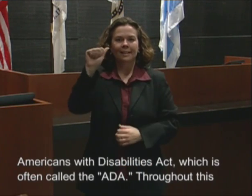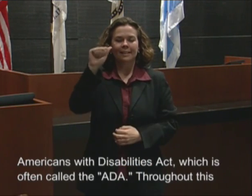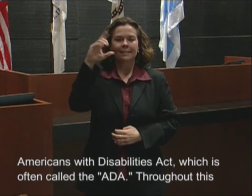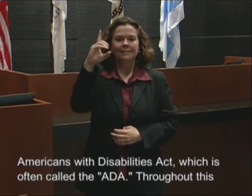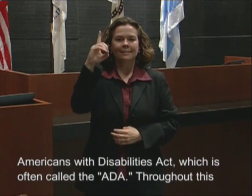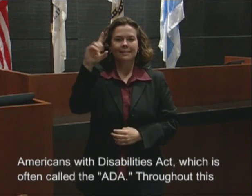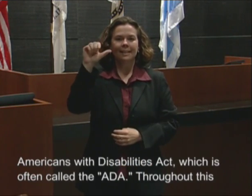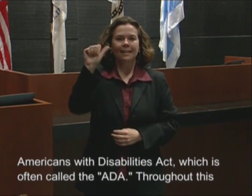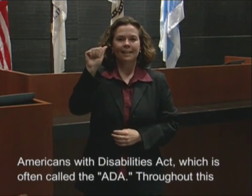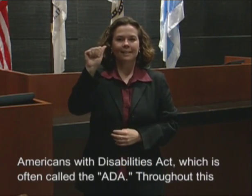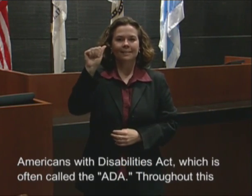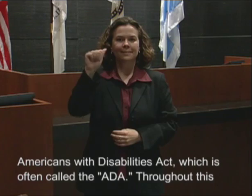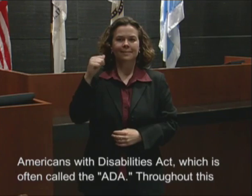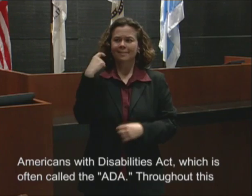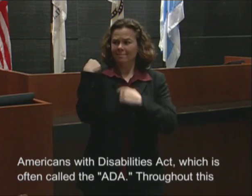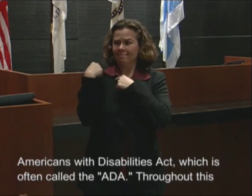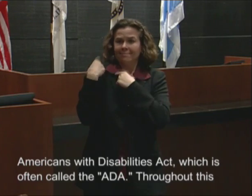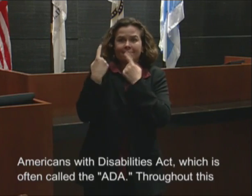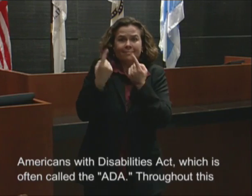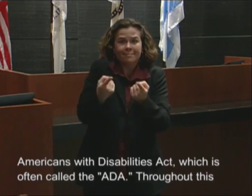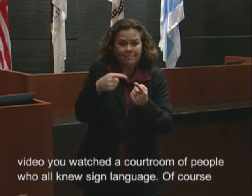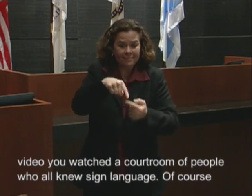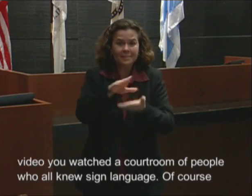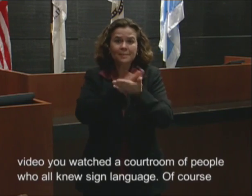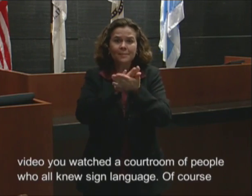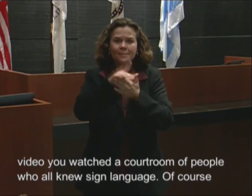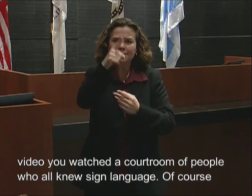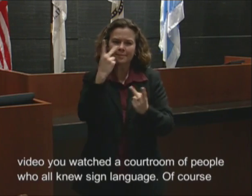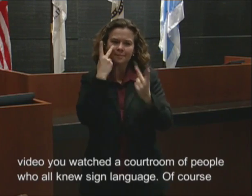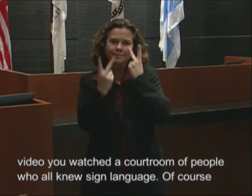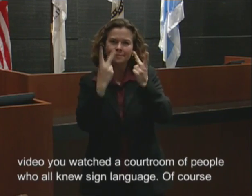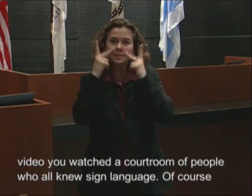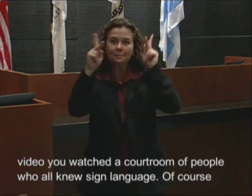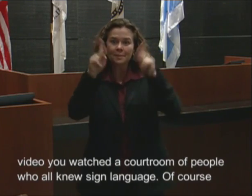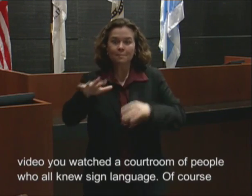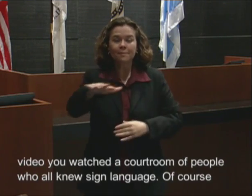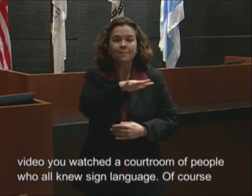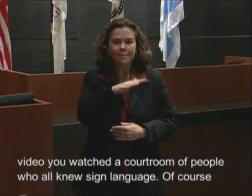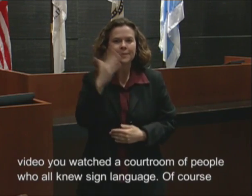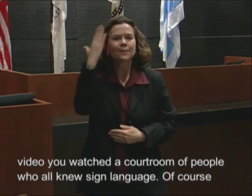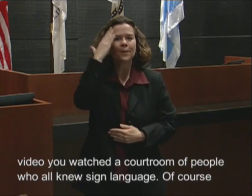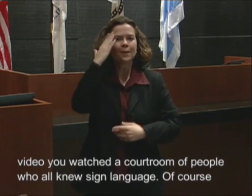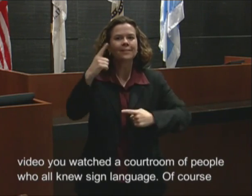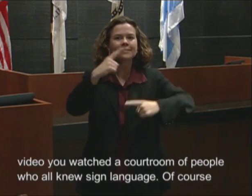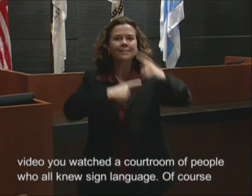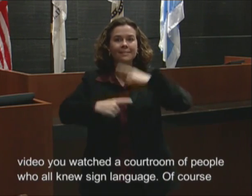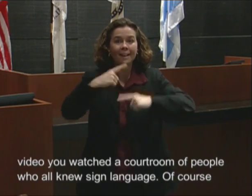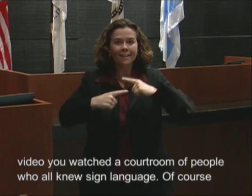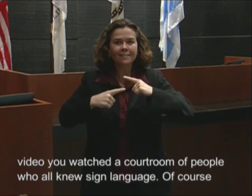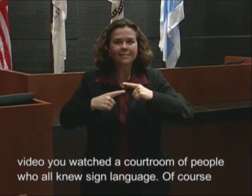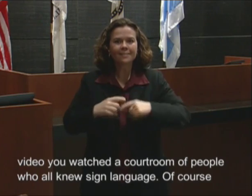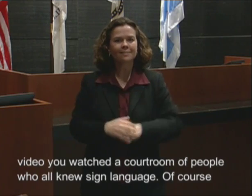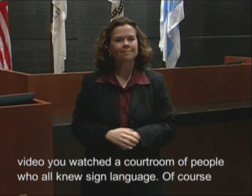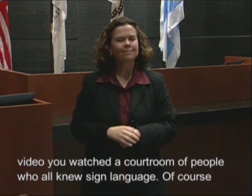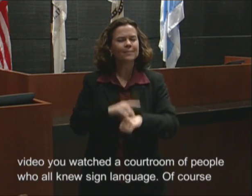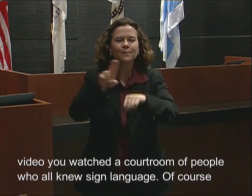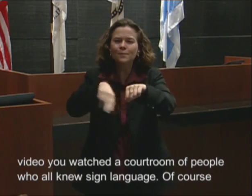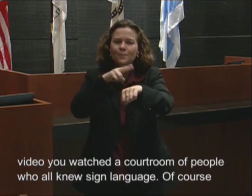the ADA. Throughout this video, you watched a courtroom of people who all knew sign language. Of course, you will